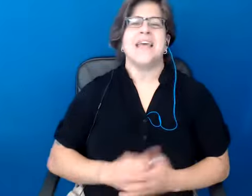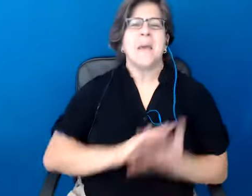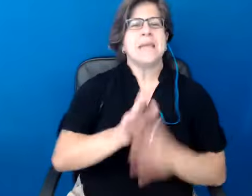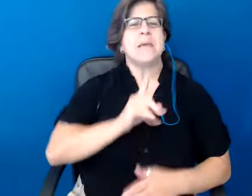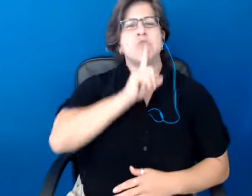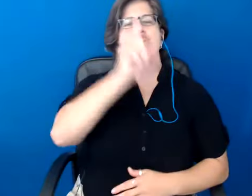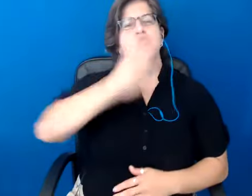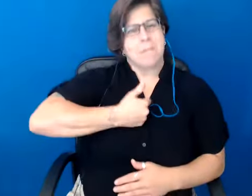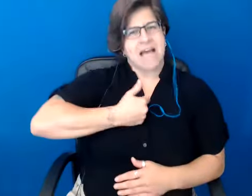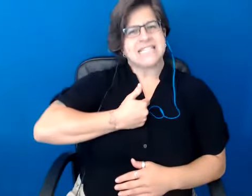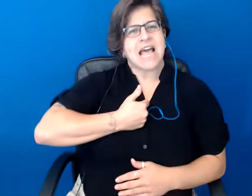and be